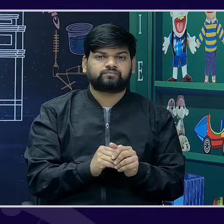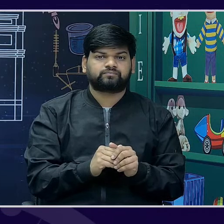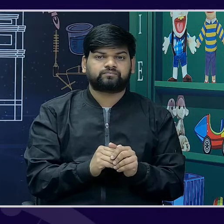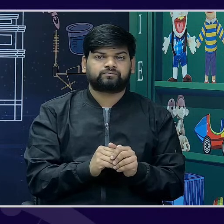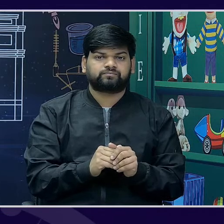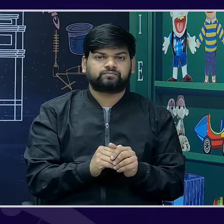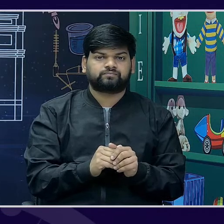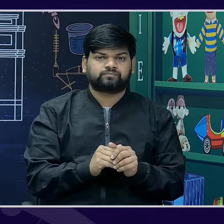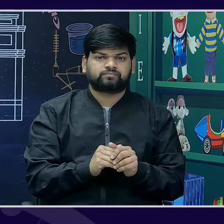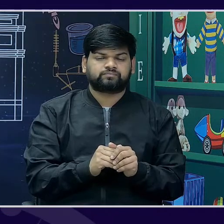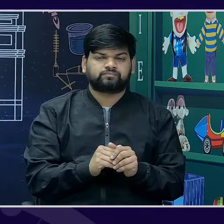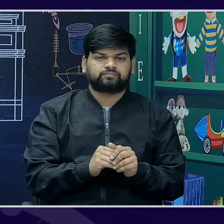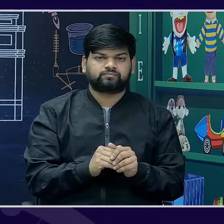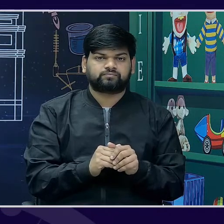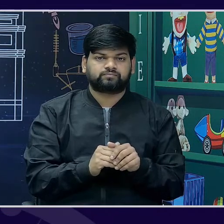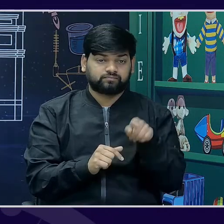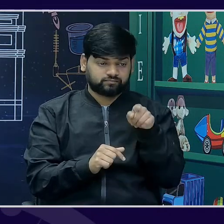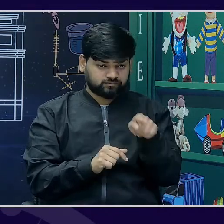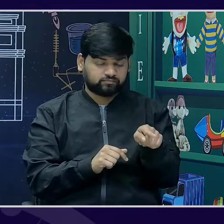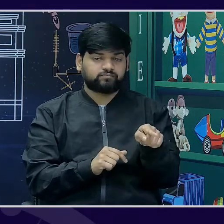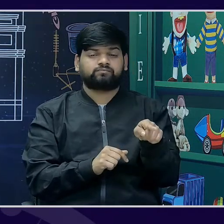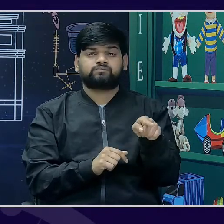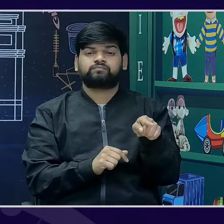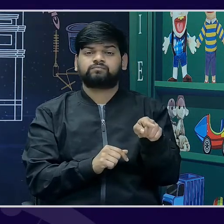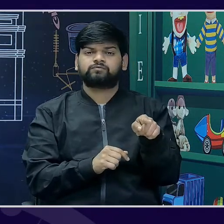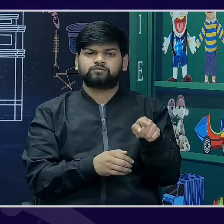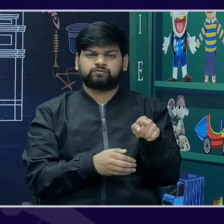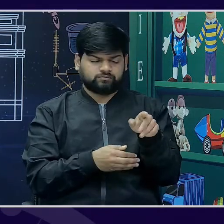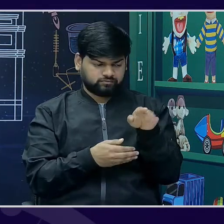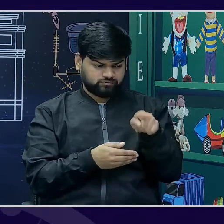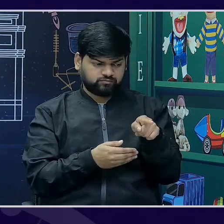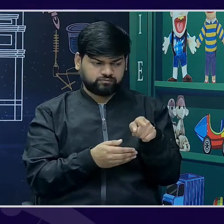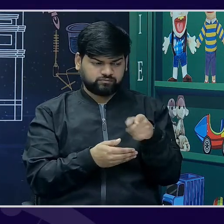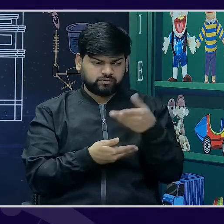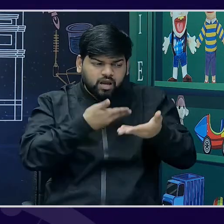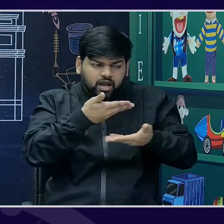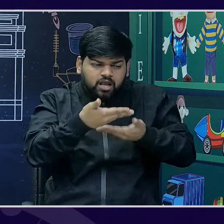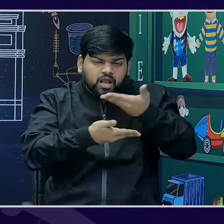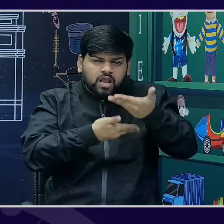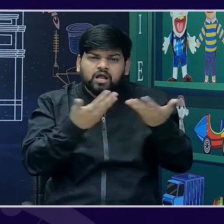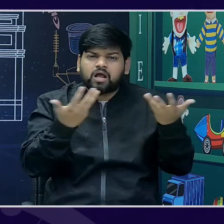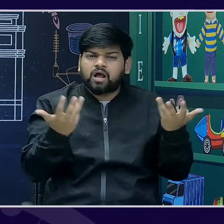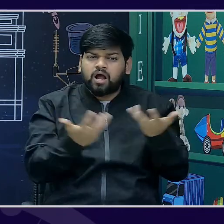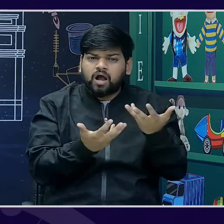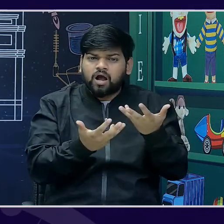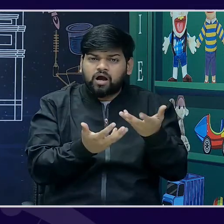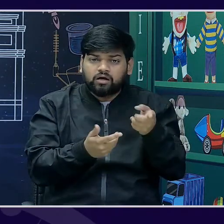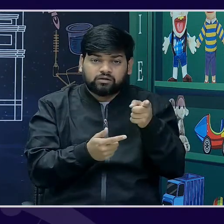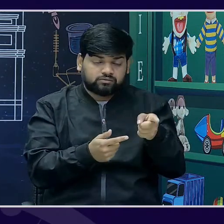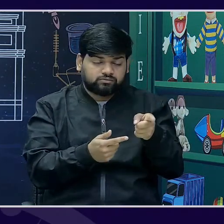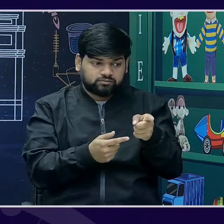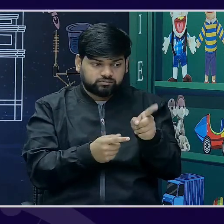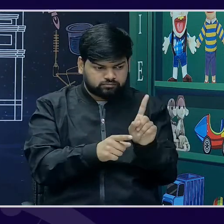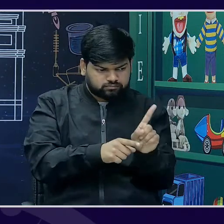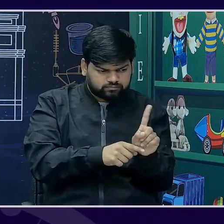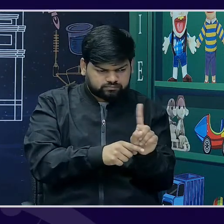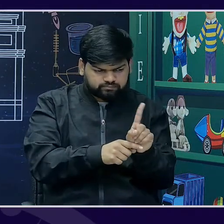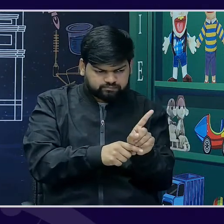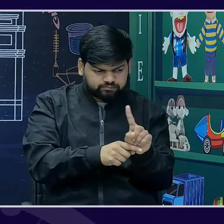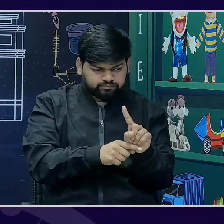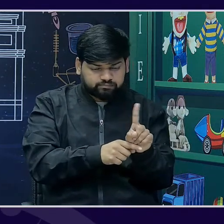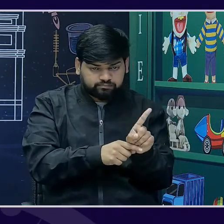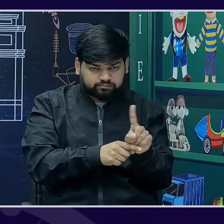is intactness of the nerve, which is going to the brain, which is the carrier of sound signals to the brain, is also